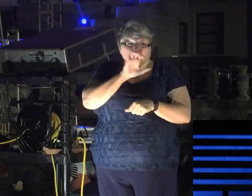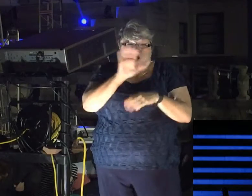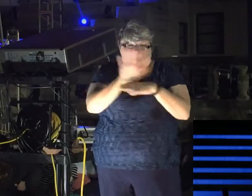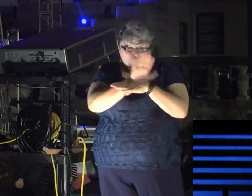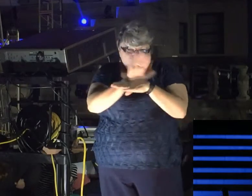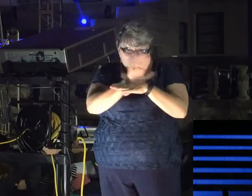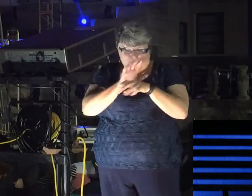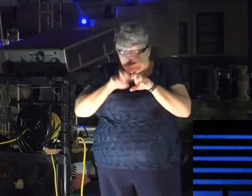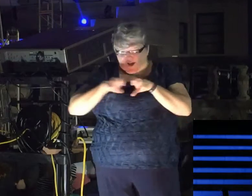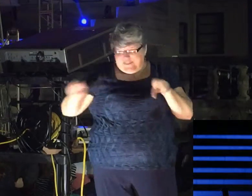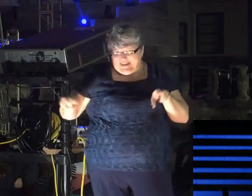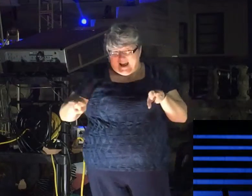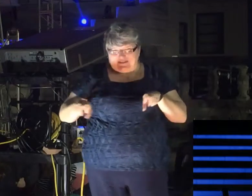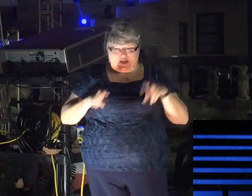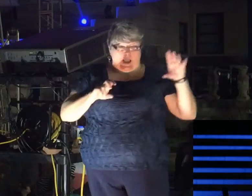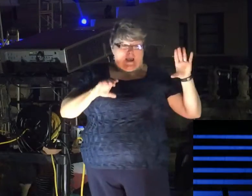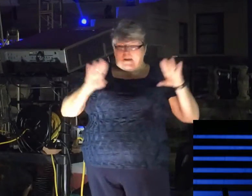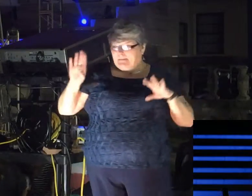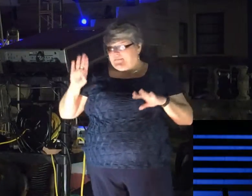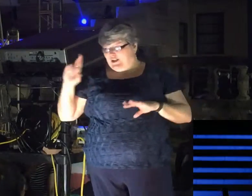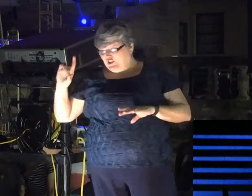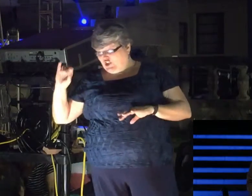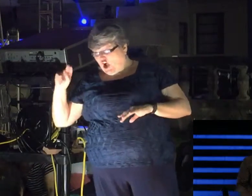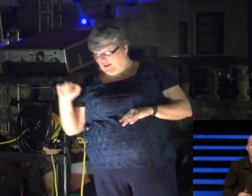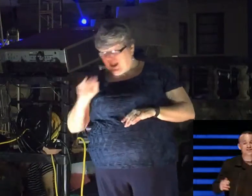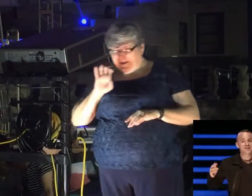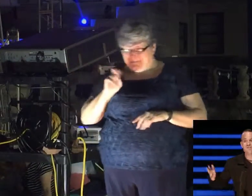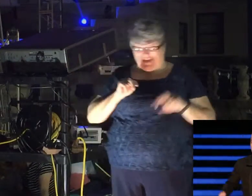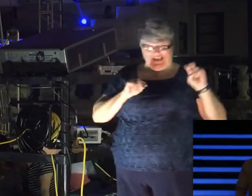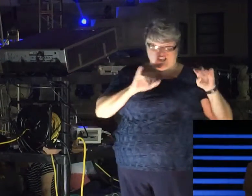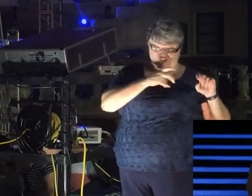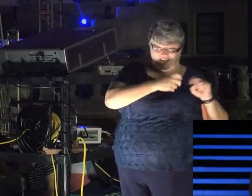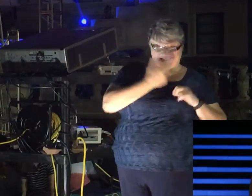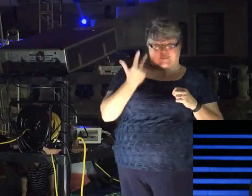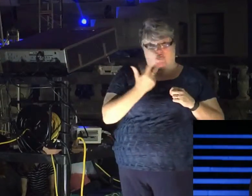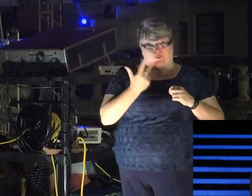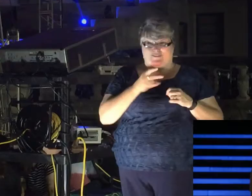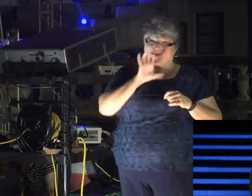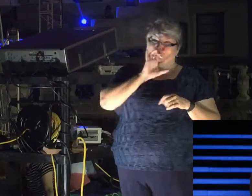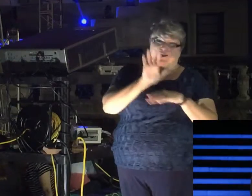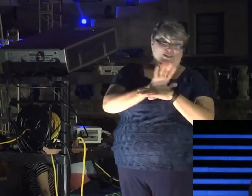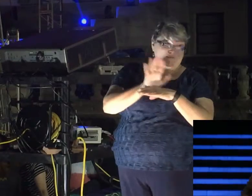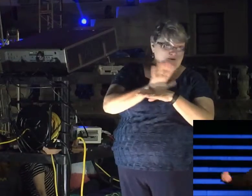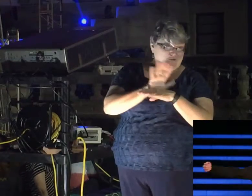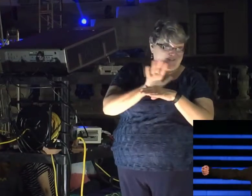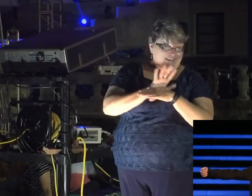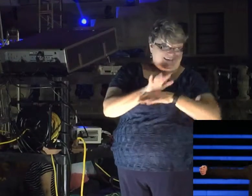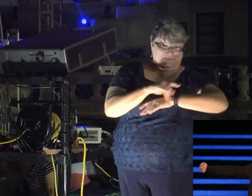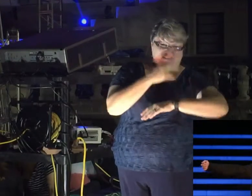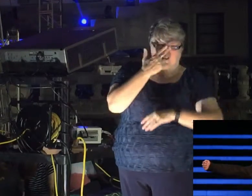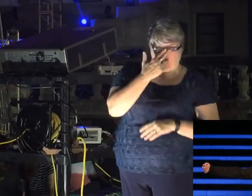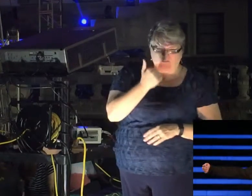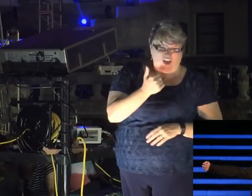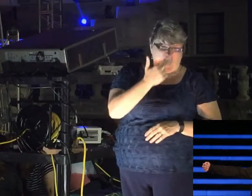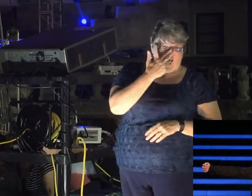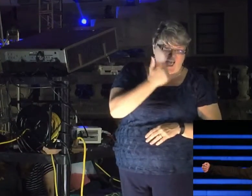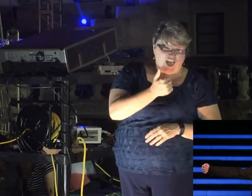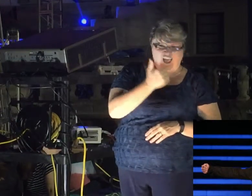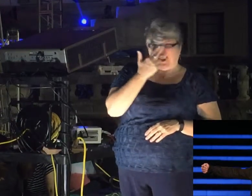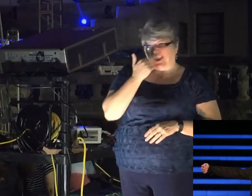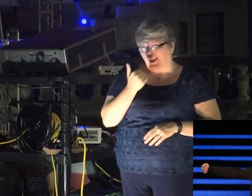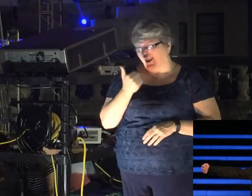remember watching a movie on the couch together, Ben and Donna and Justin, right? And it was